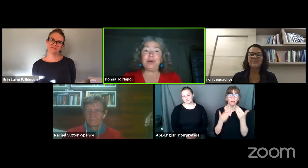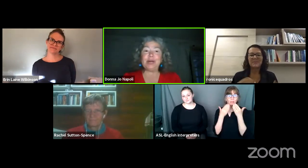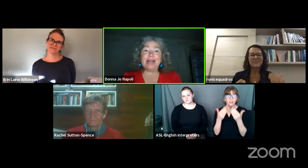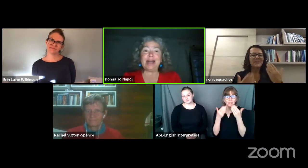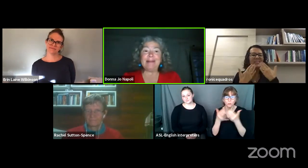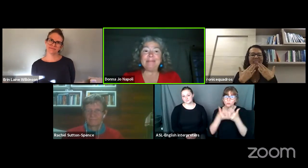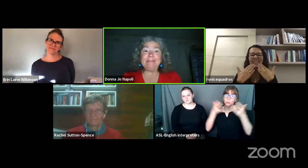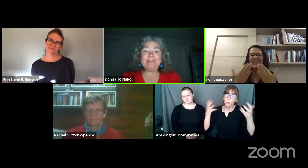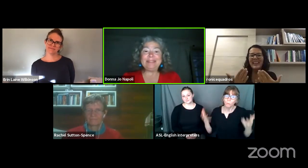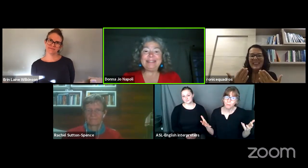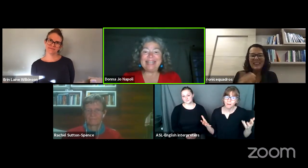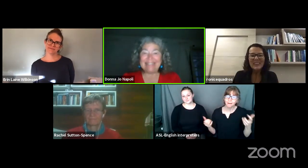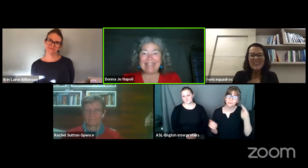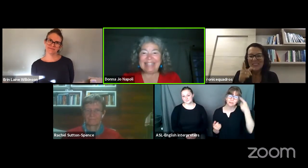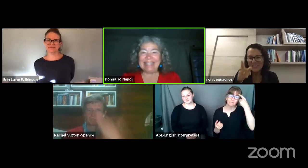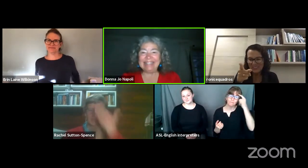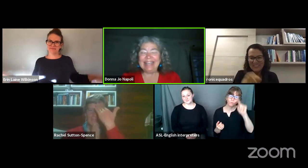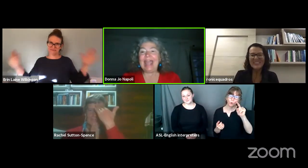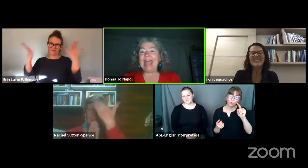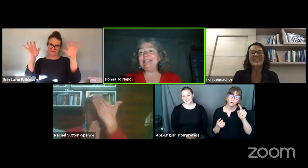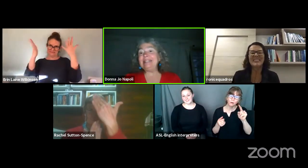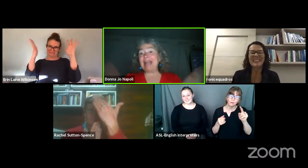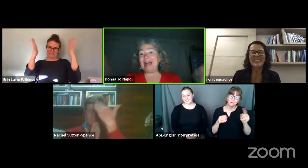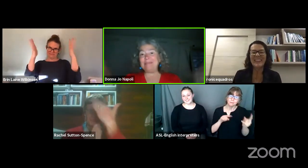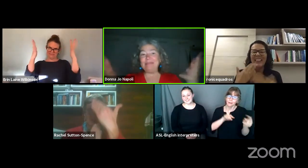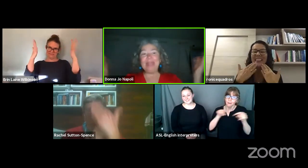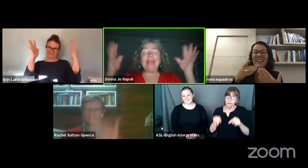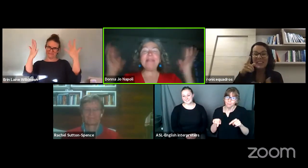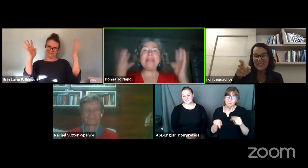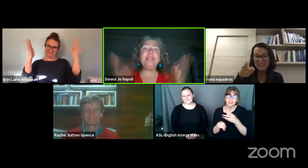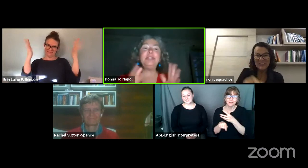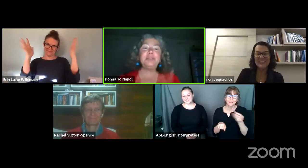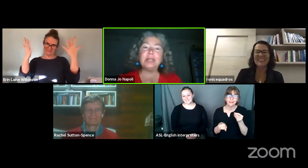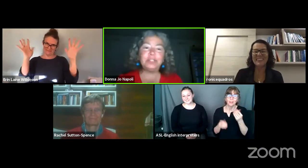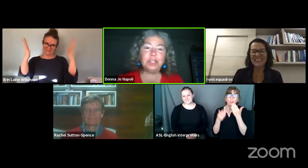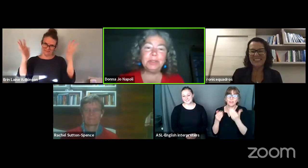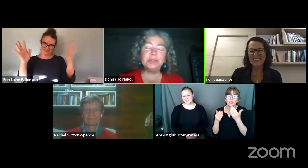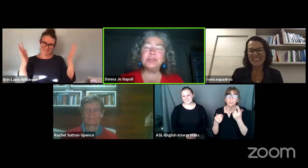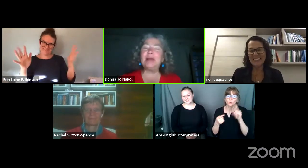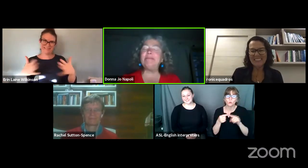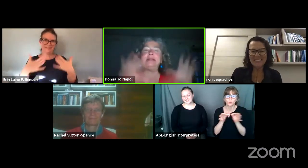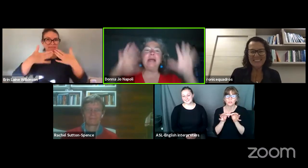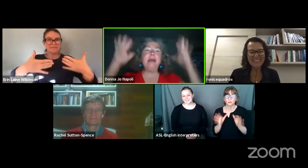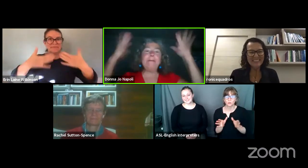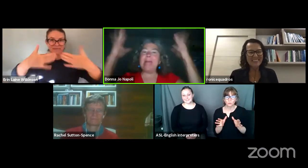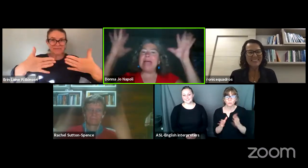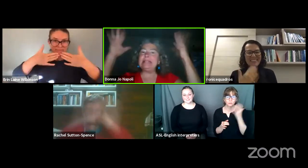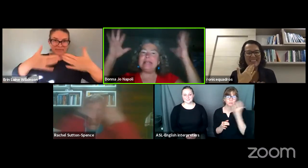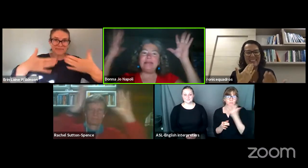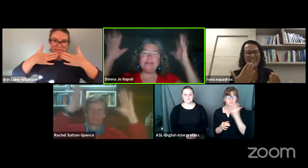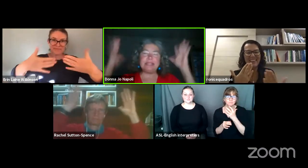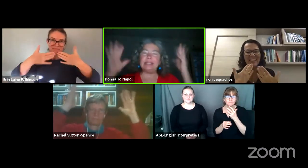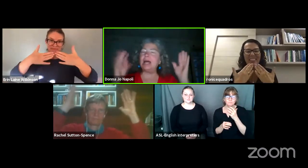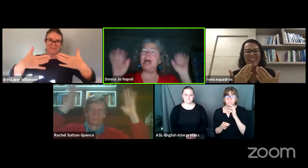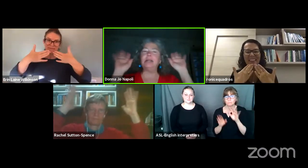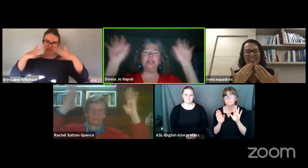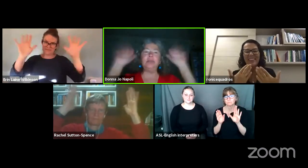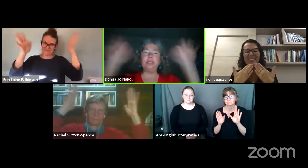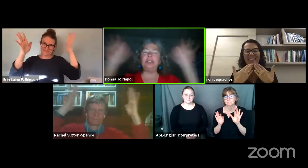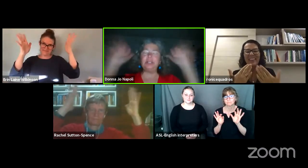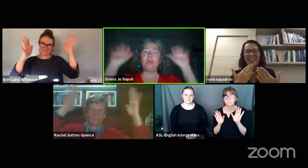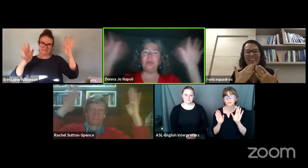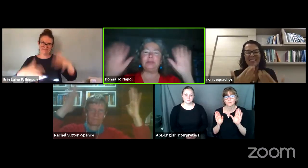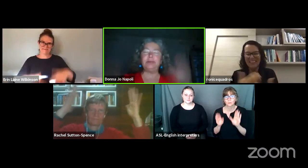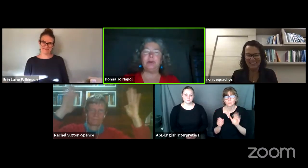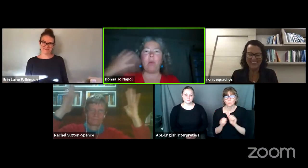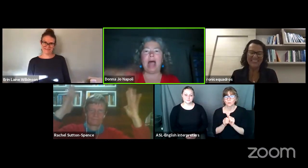much for attending, and thank you to our interpreters who have been magnificent. You